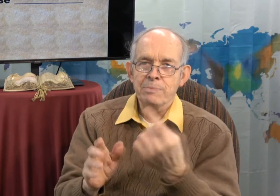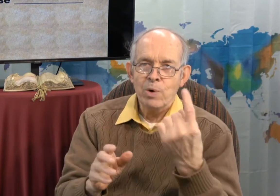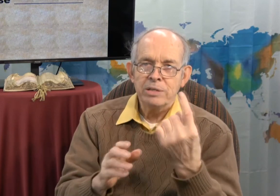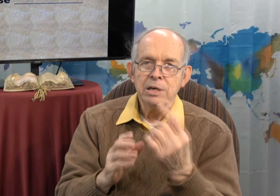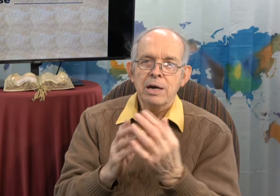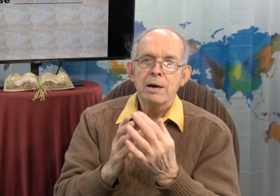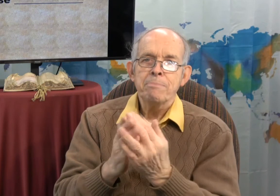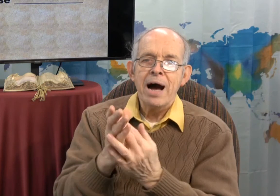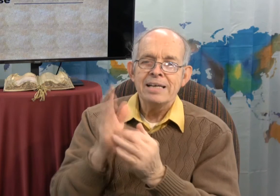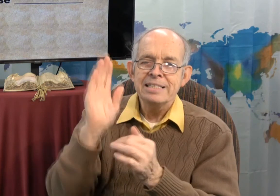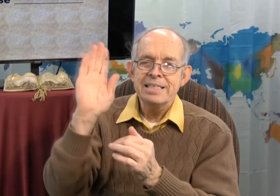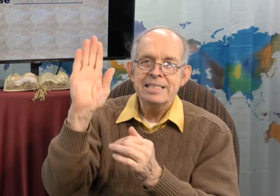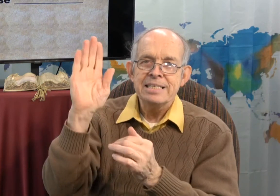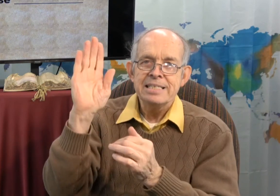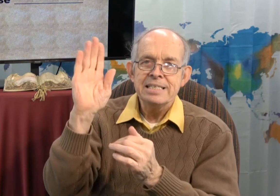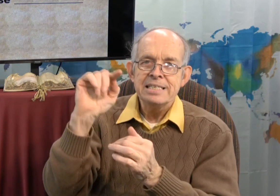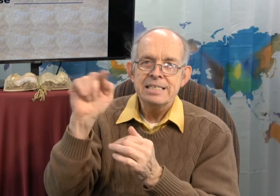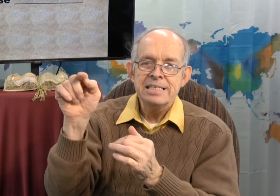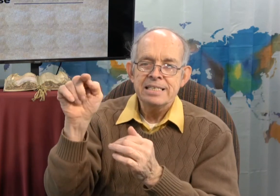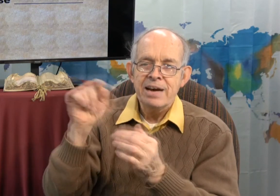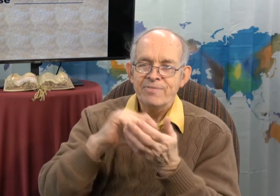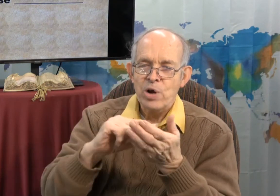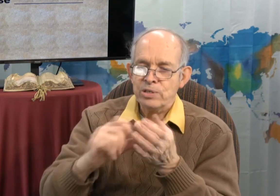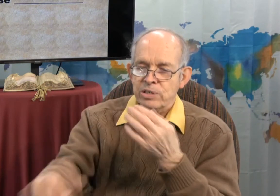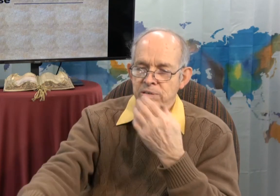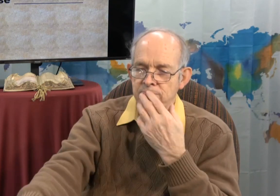one, by his faith.